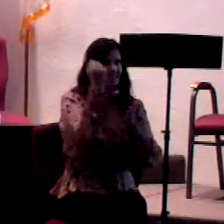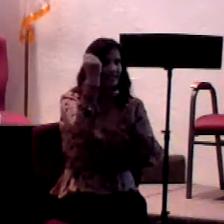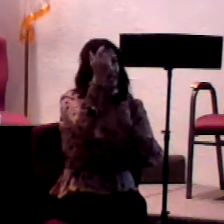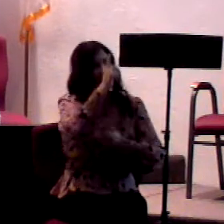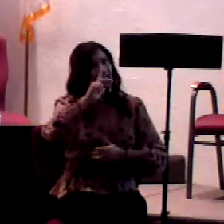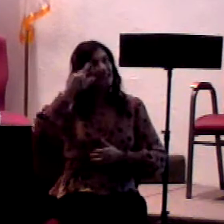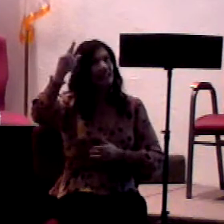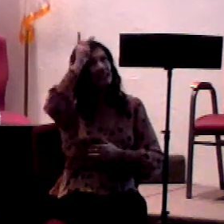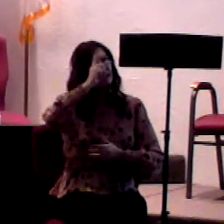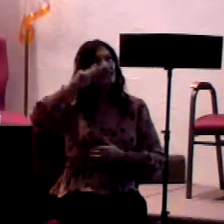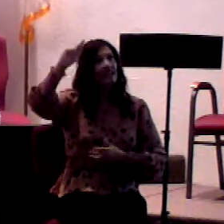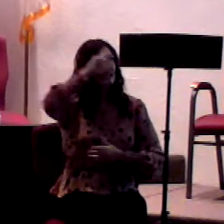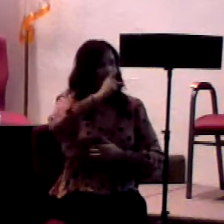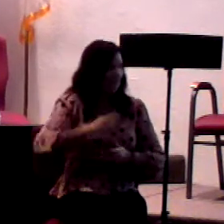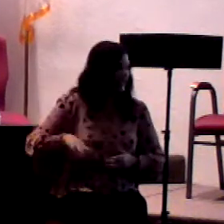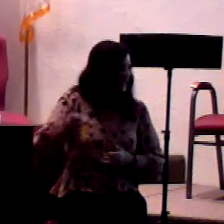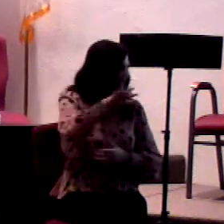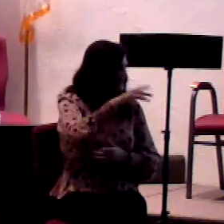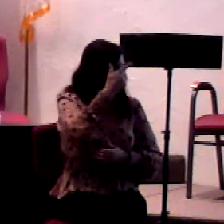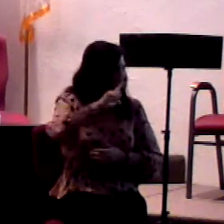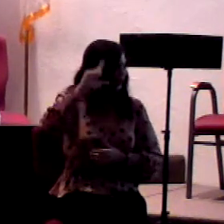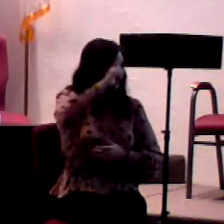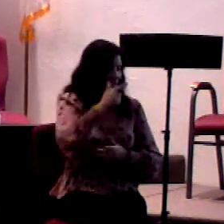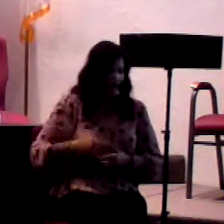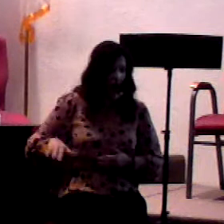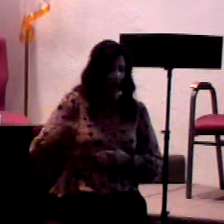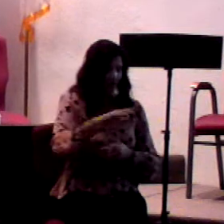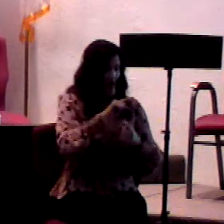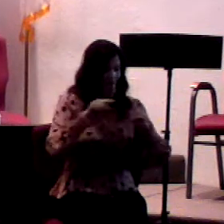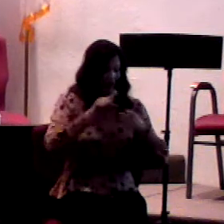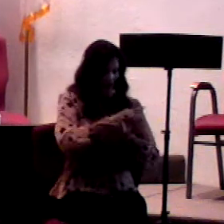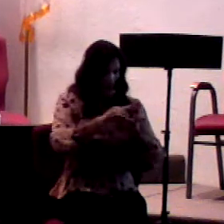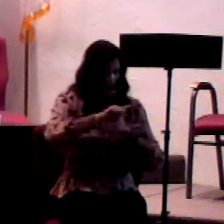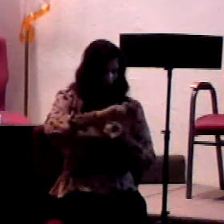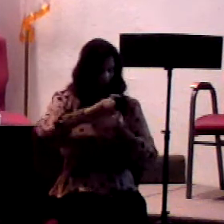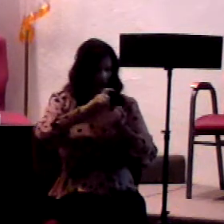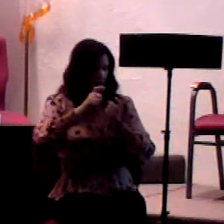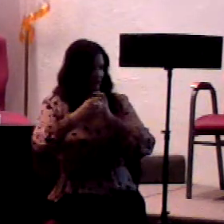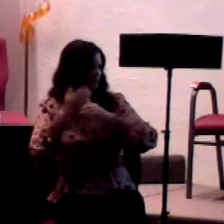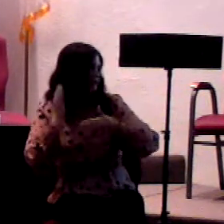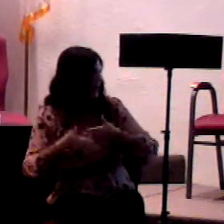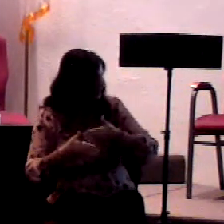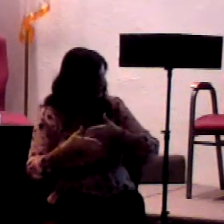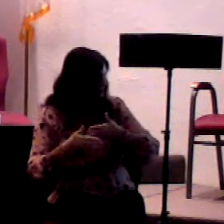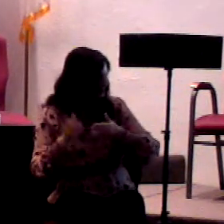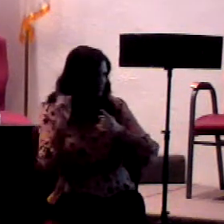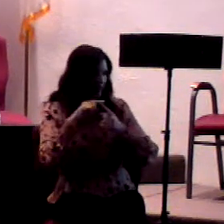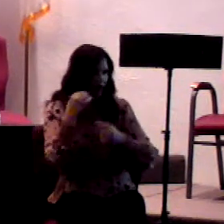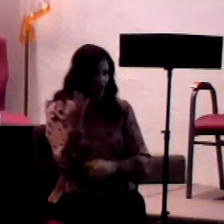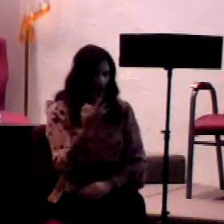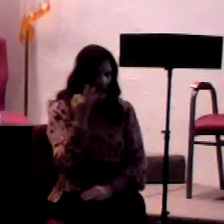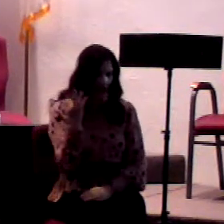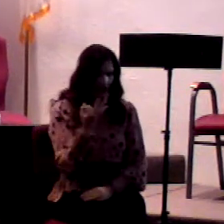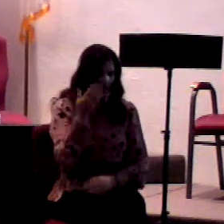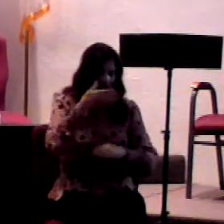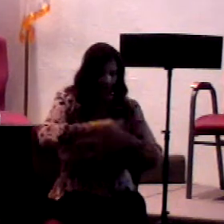Boy, did the week change in his life. until on Friday.